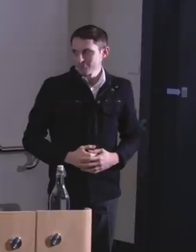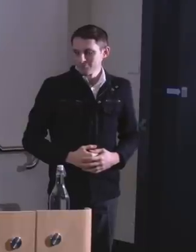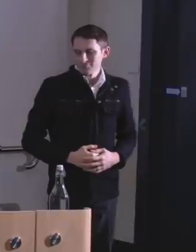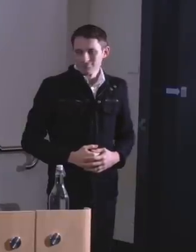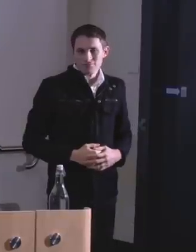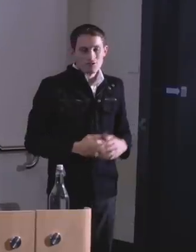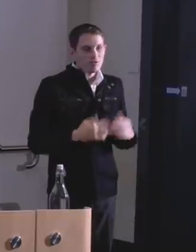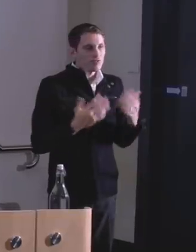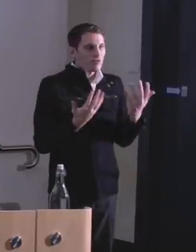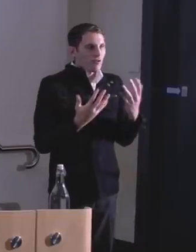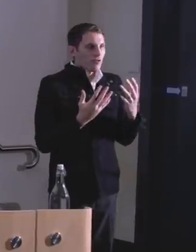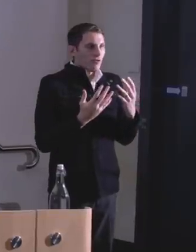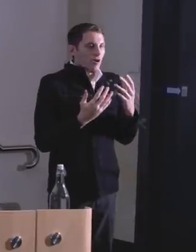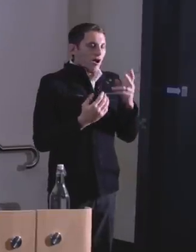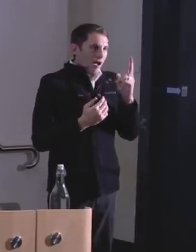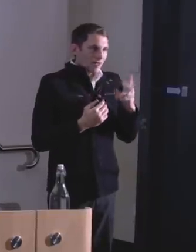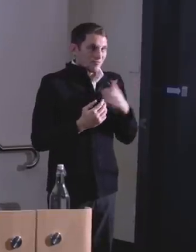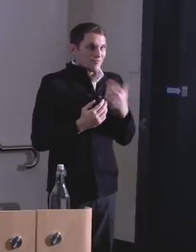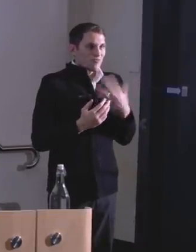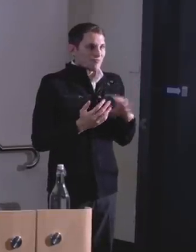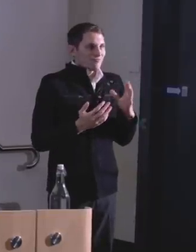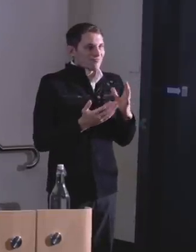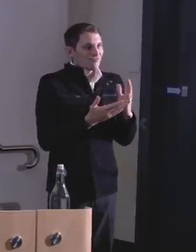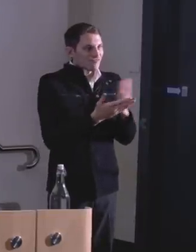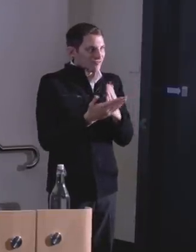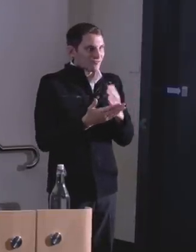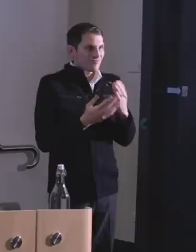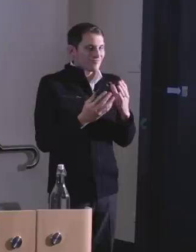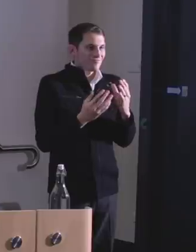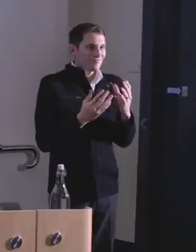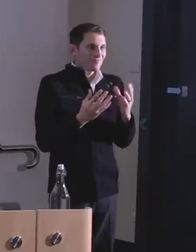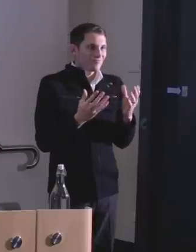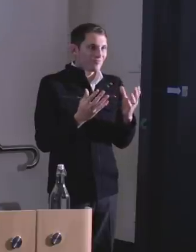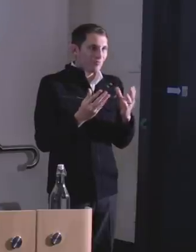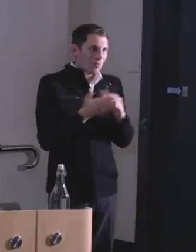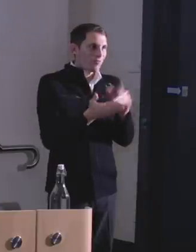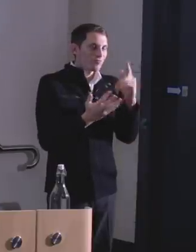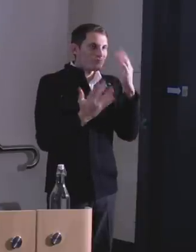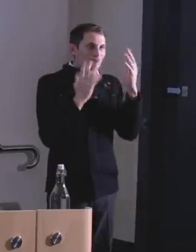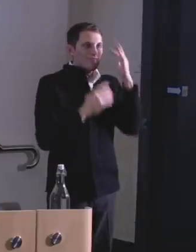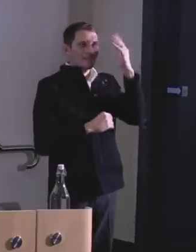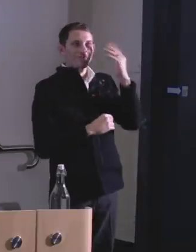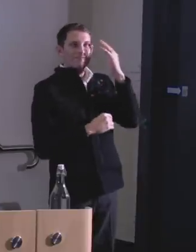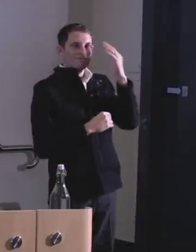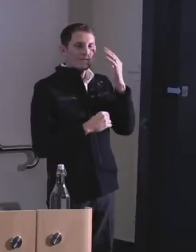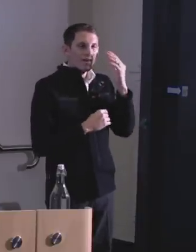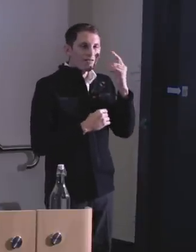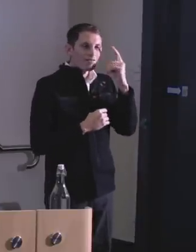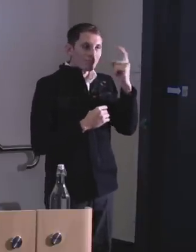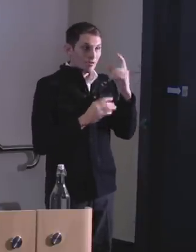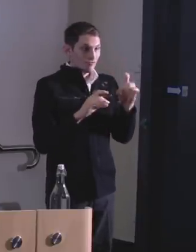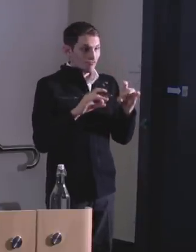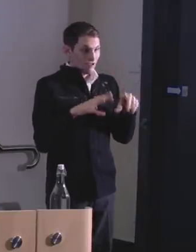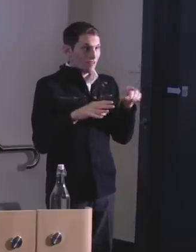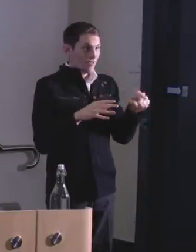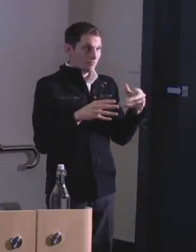very reflective, and I want to share this with you in a reflective spirit, because of course Australia is part of